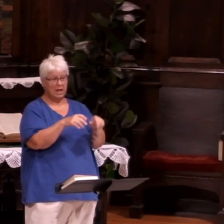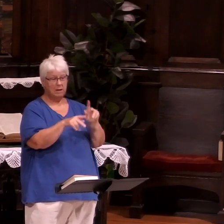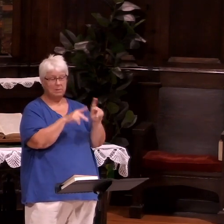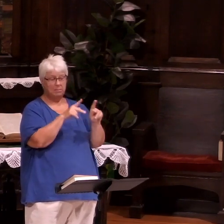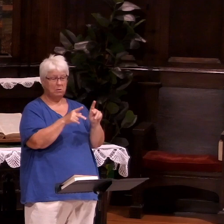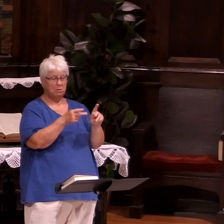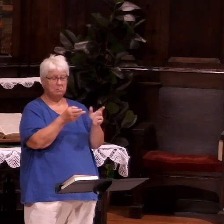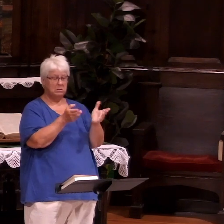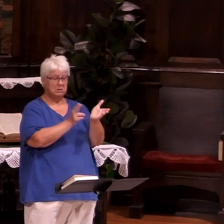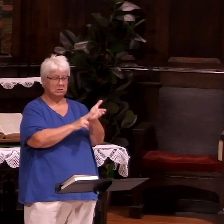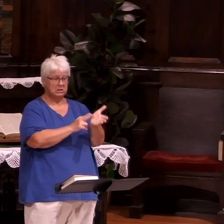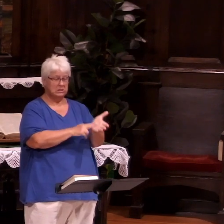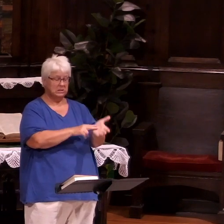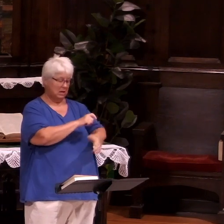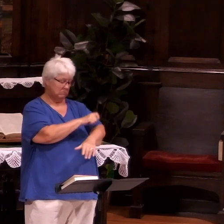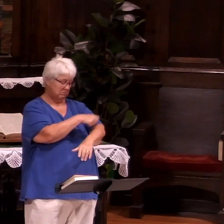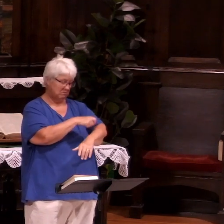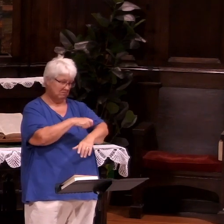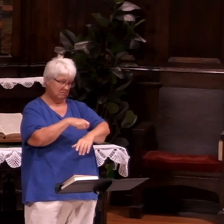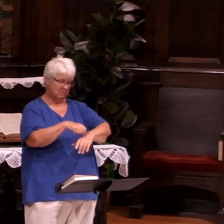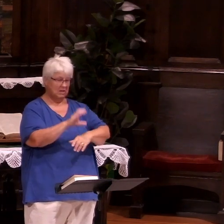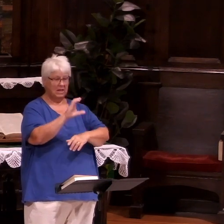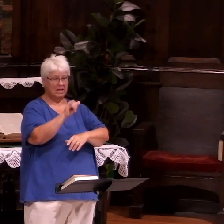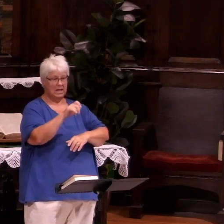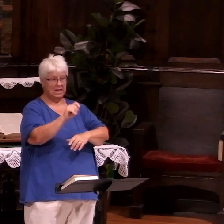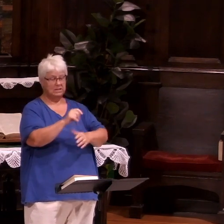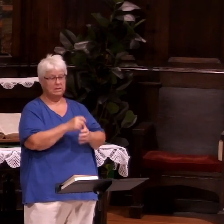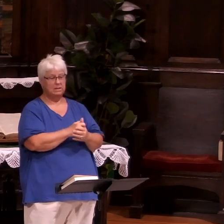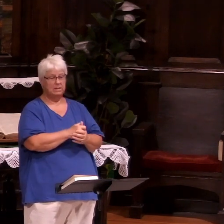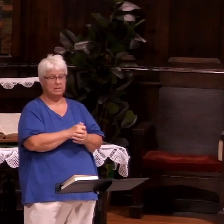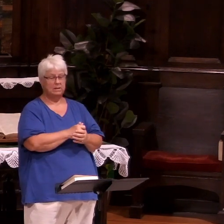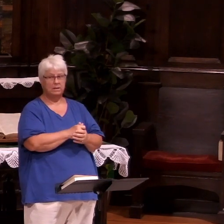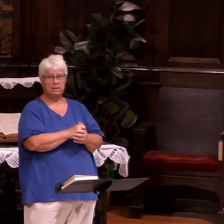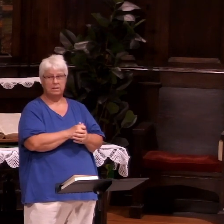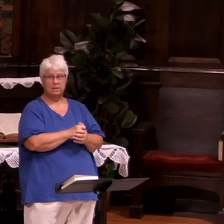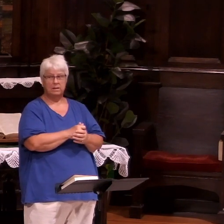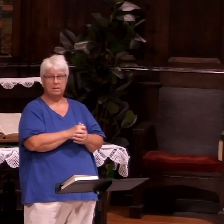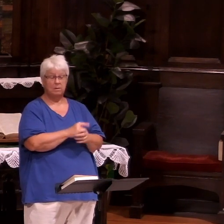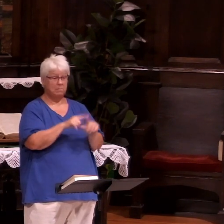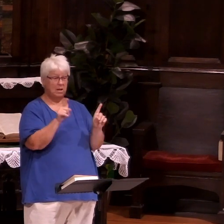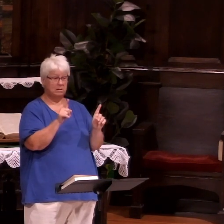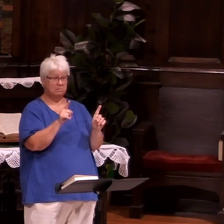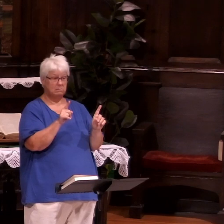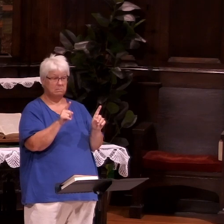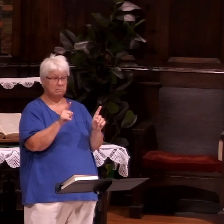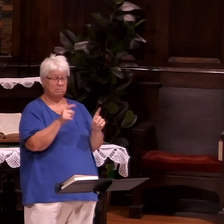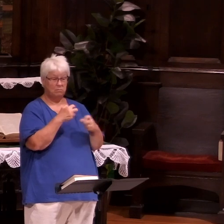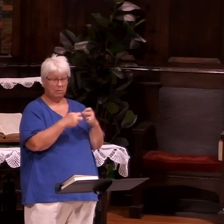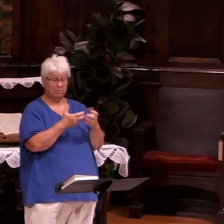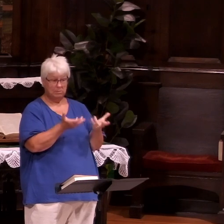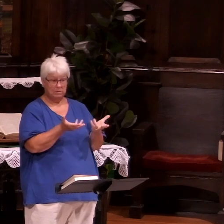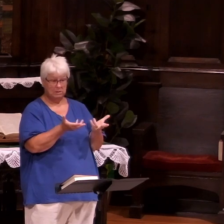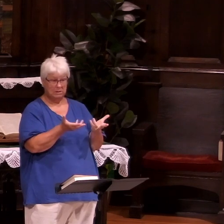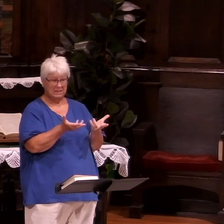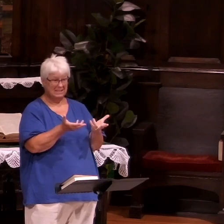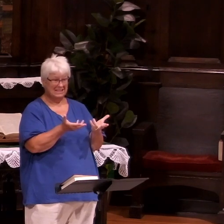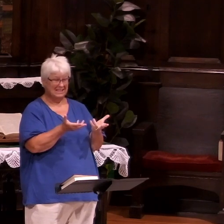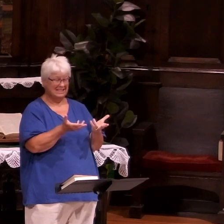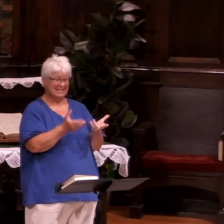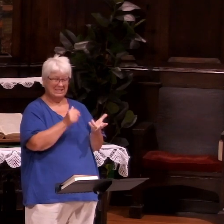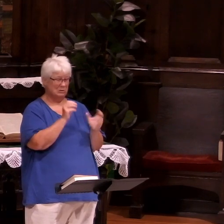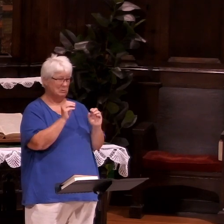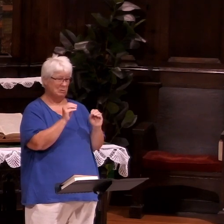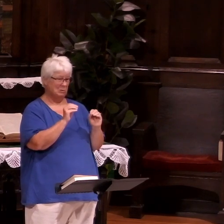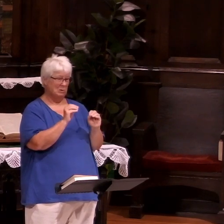his friends at school to sign his cast. The problem is, Evan doesn't have